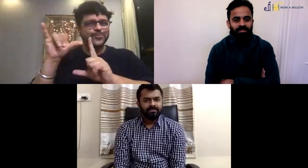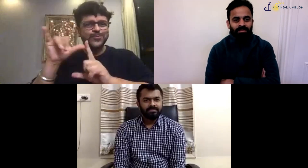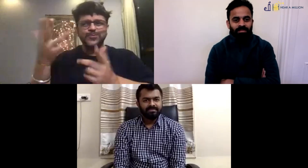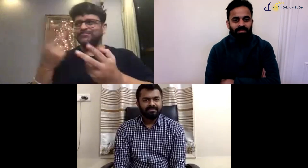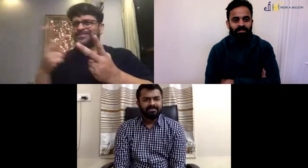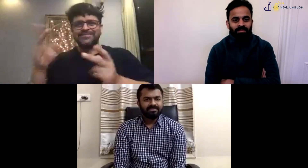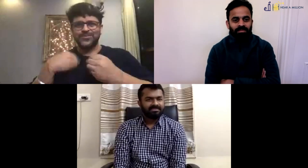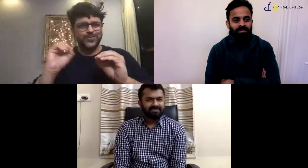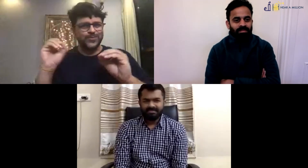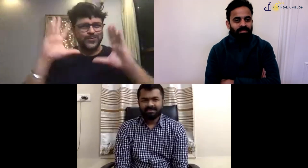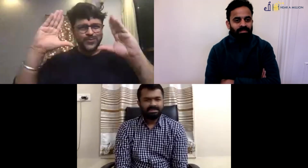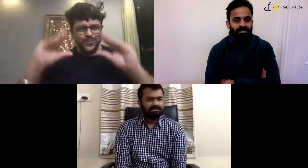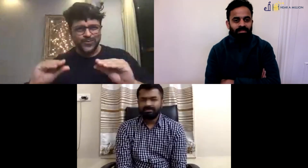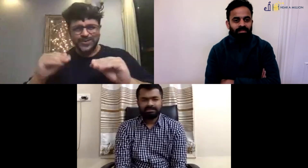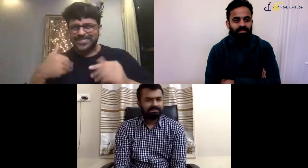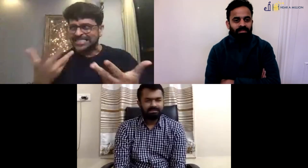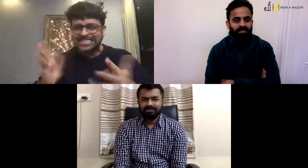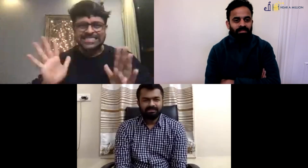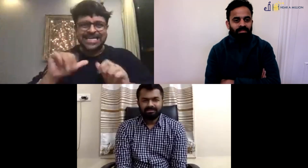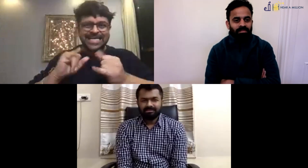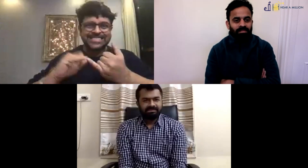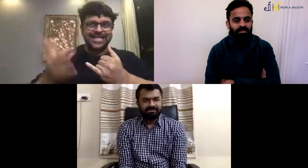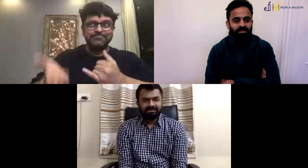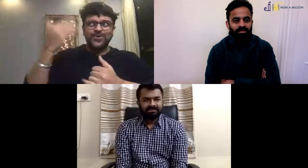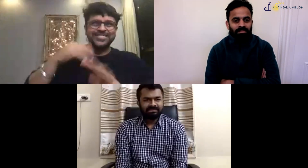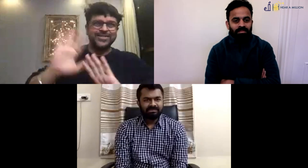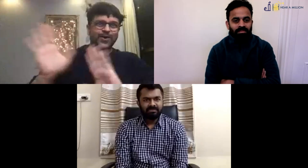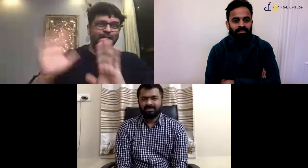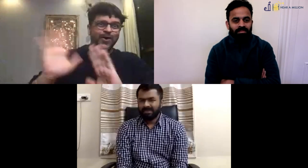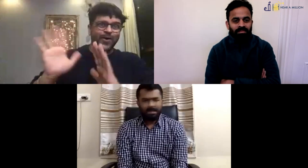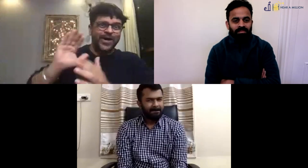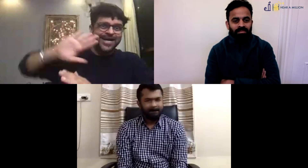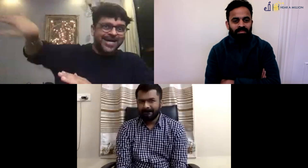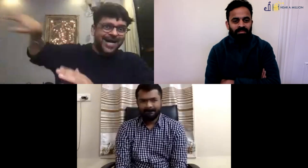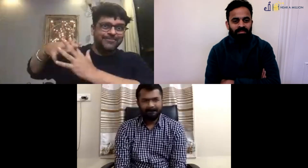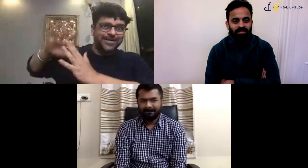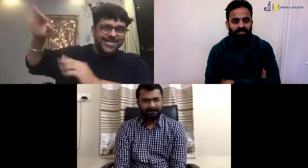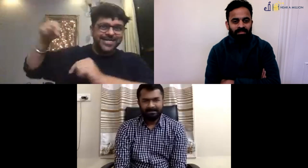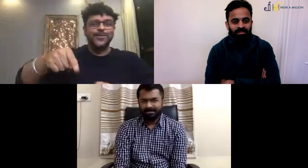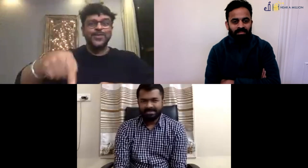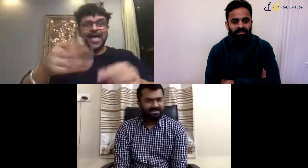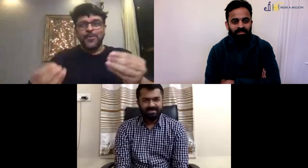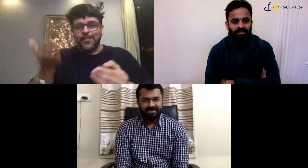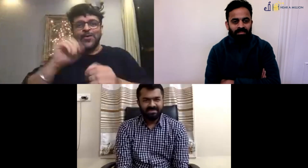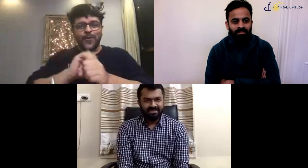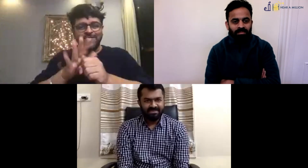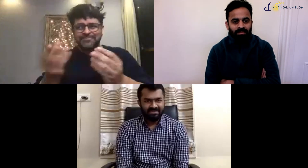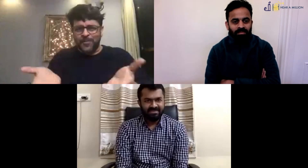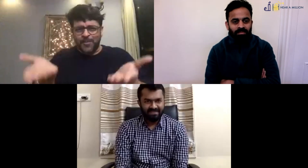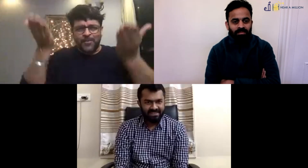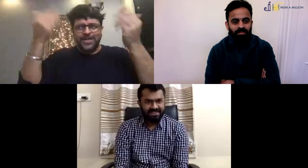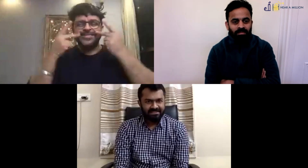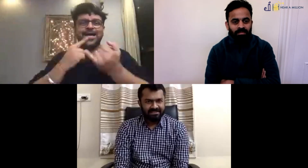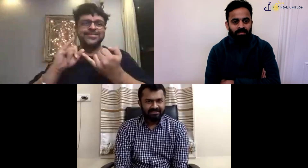for ISL on YouTube, etc., and couldn't find out more about that. And I saw that there was more of ASL. And so now